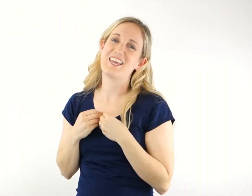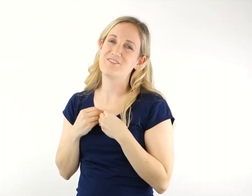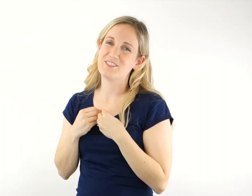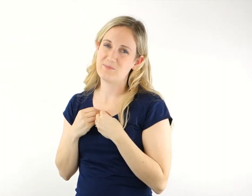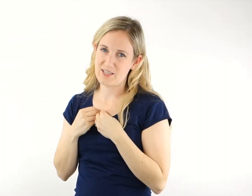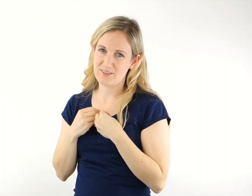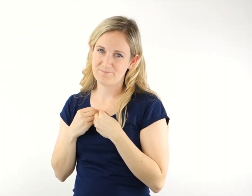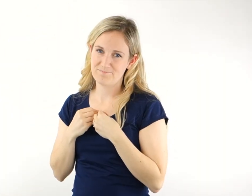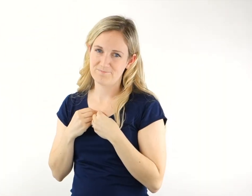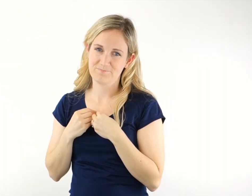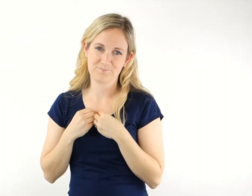gave to me.